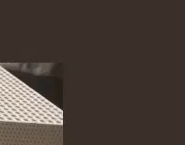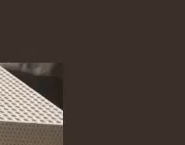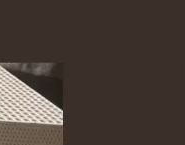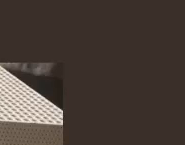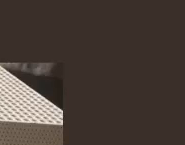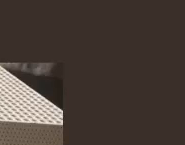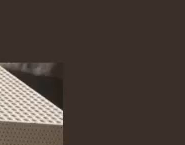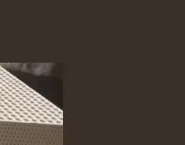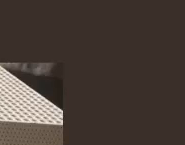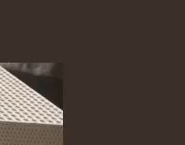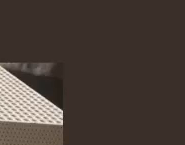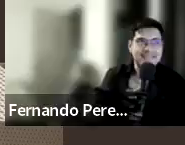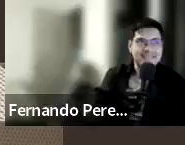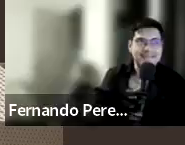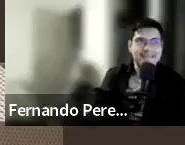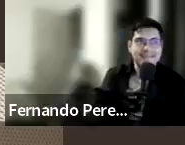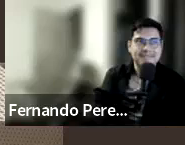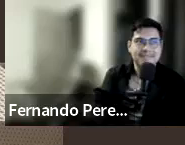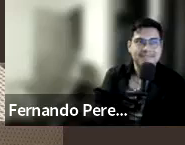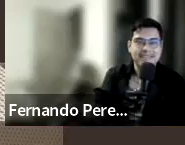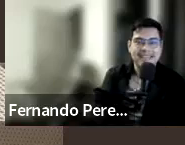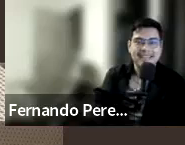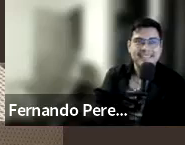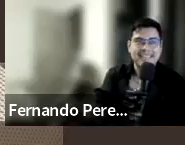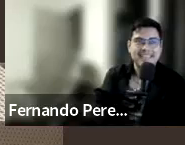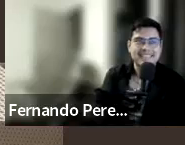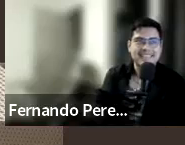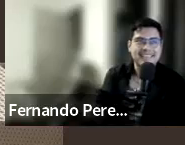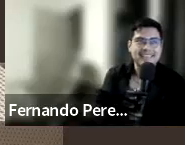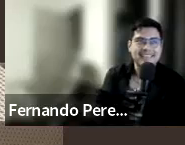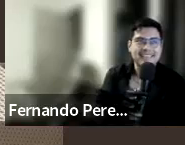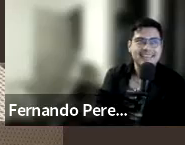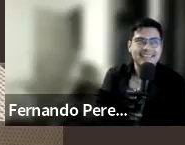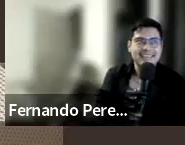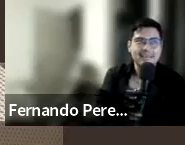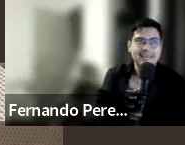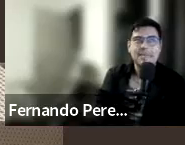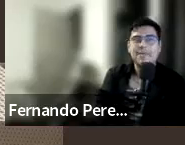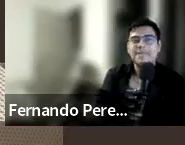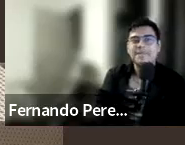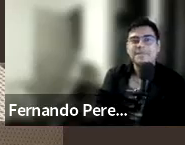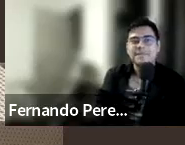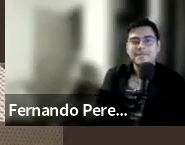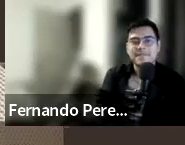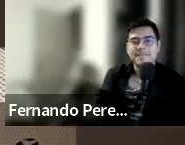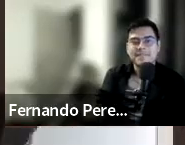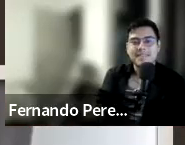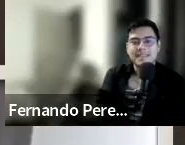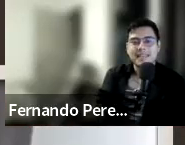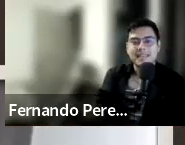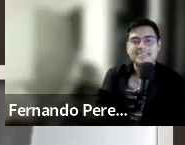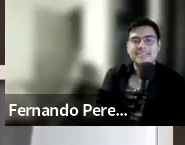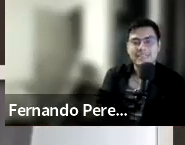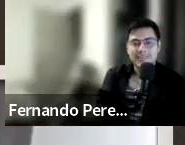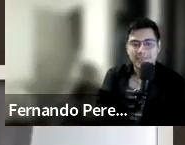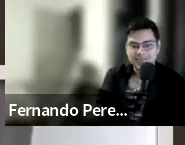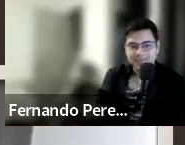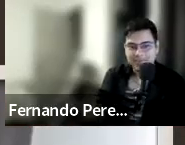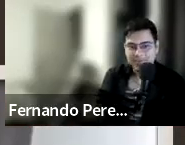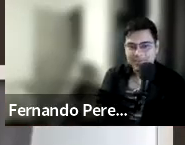Yes. Awesome. Fantastic. My people, let's continue with